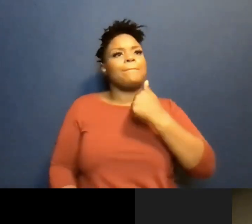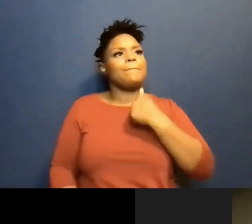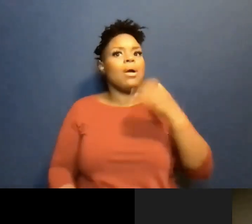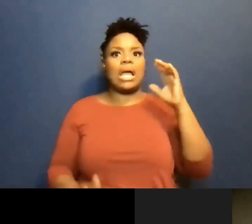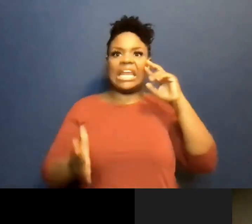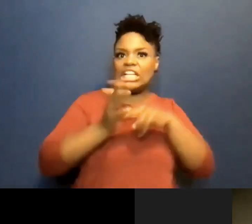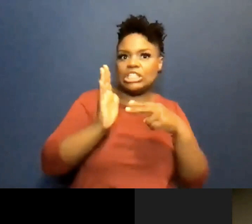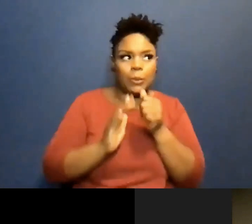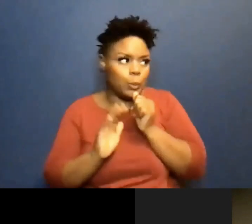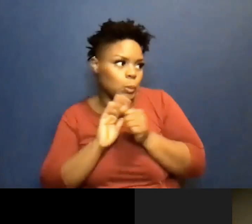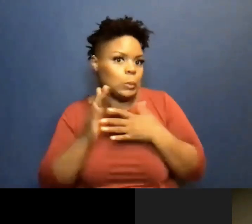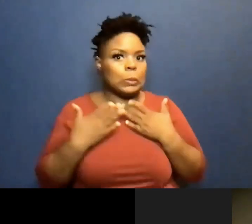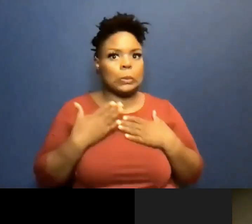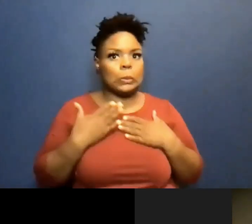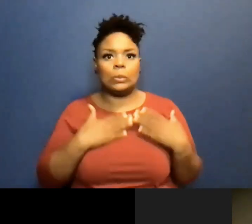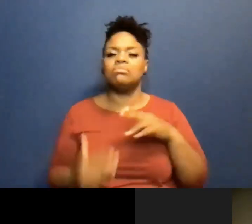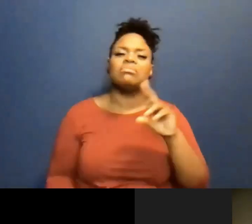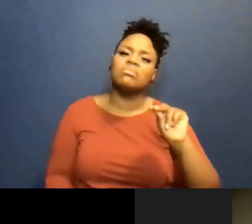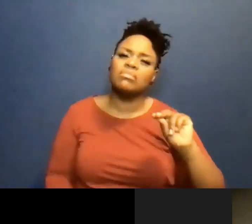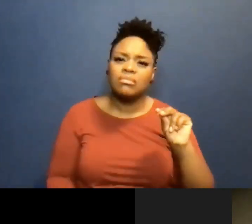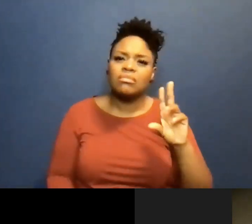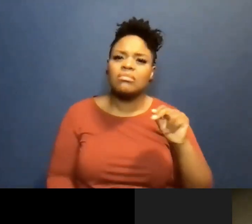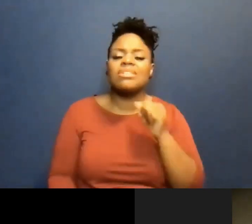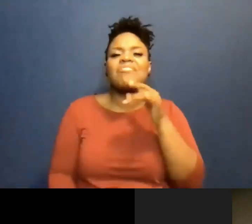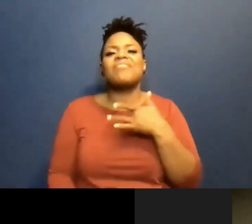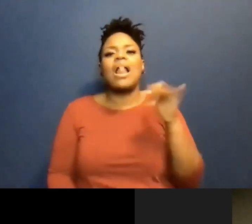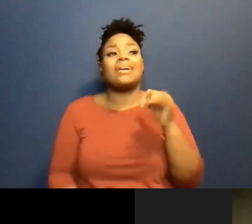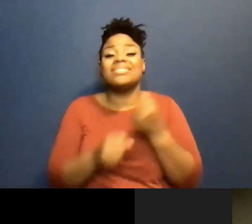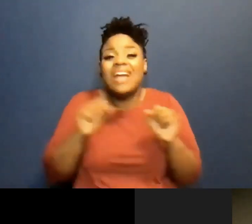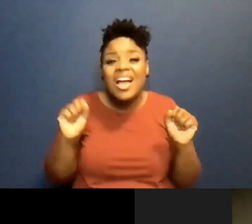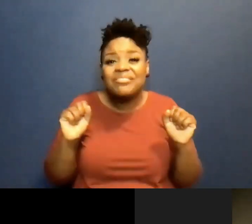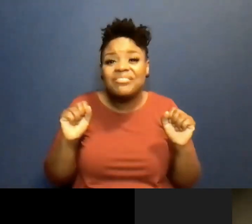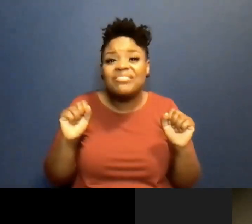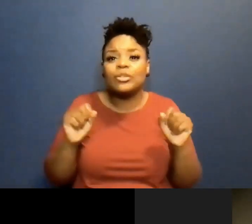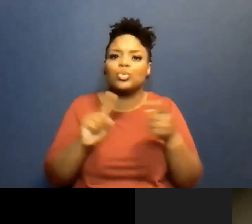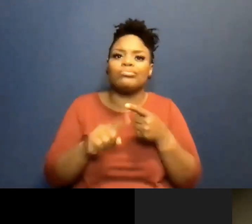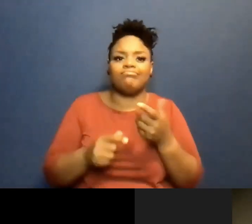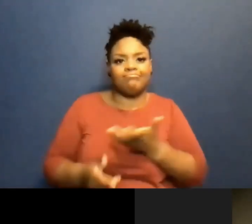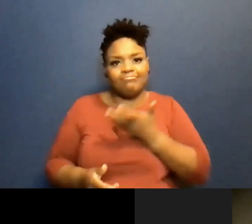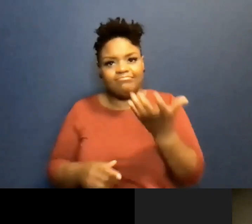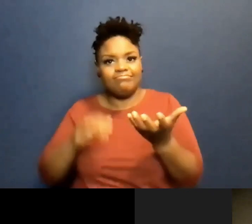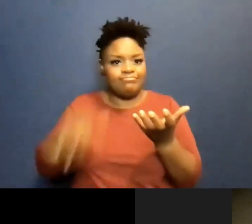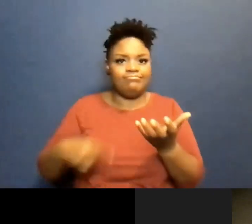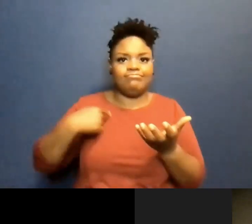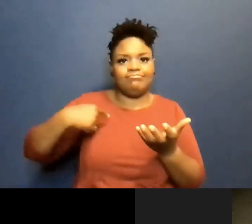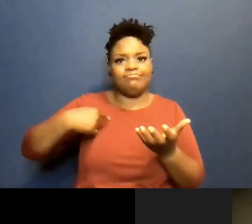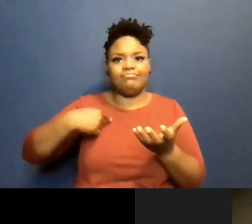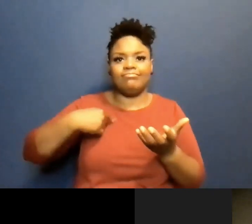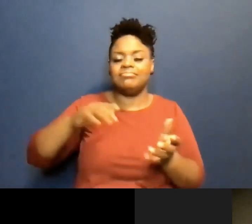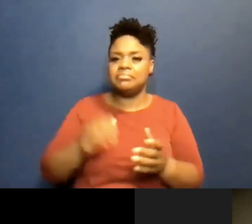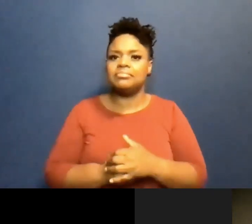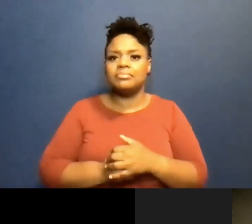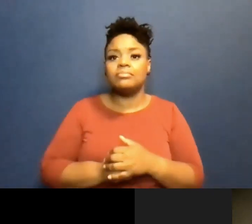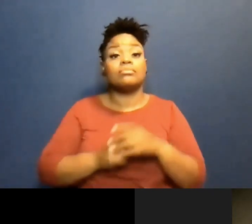that was significant. And so Catherine, the director, came to see me in Vietnam and